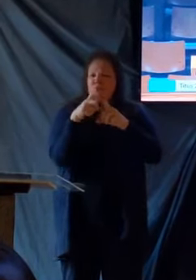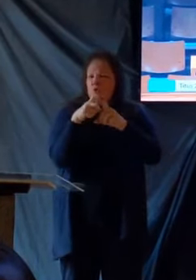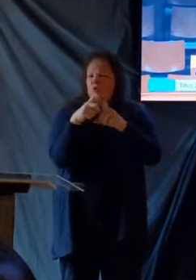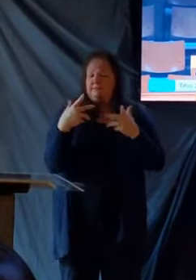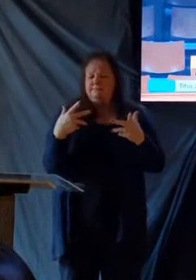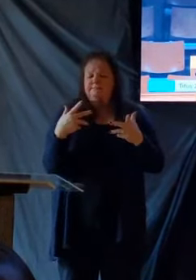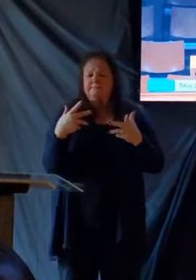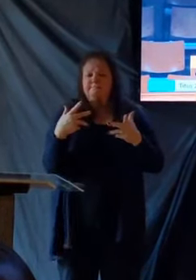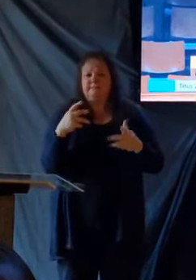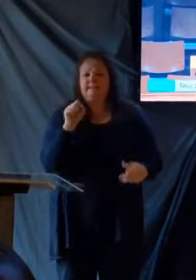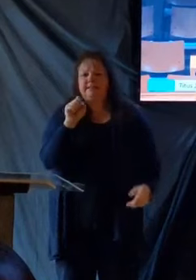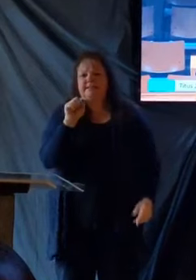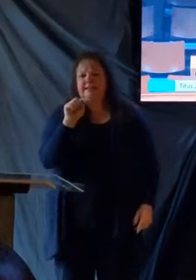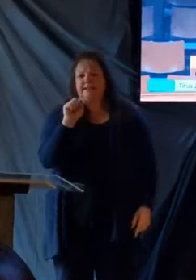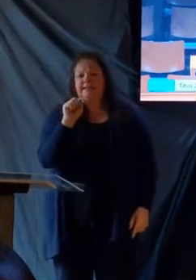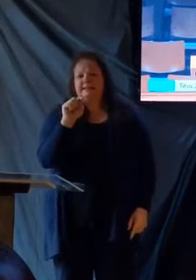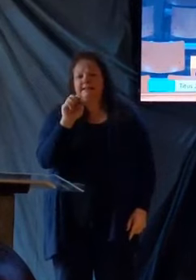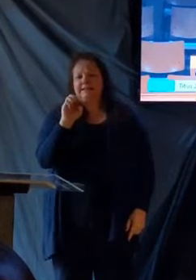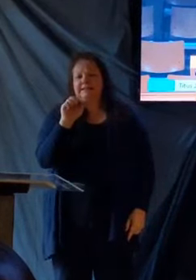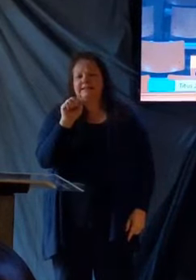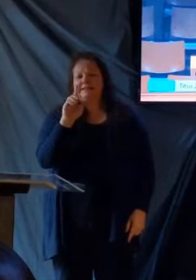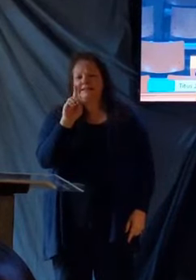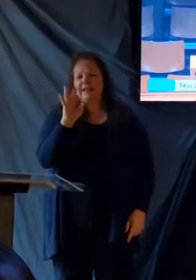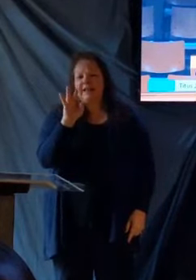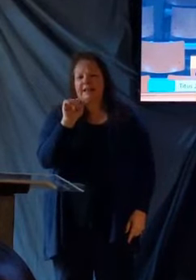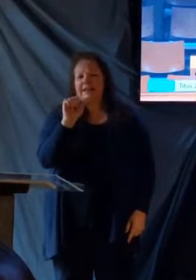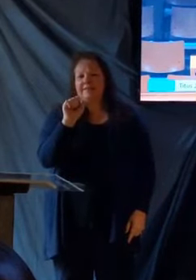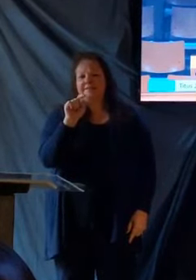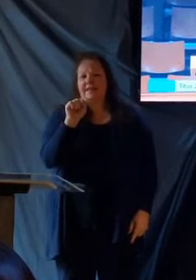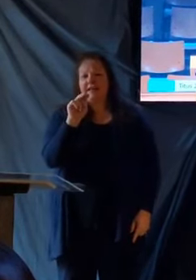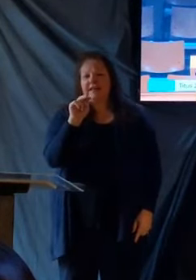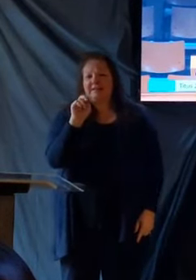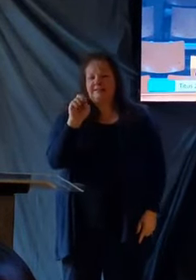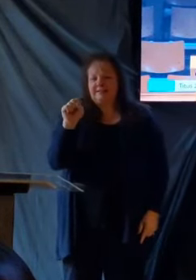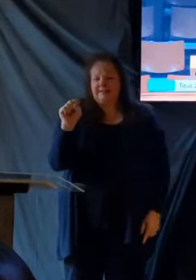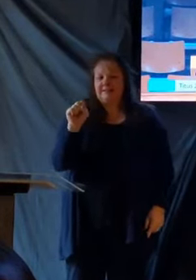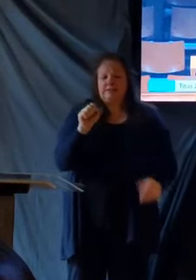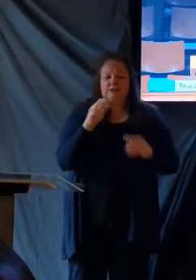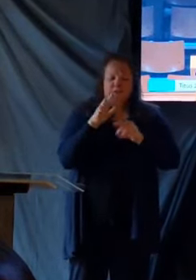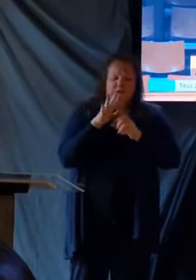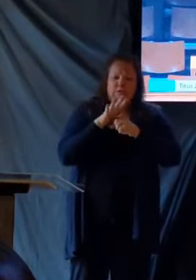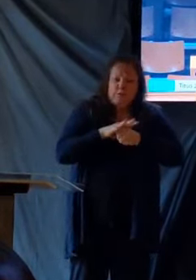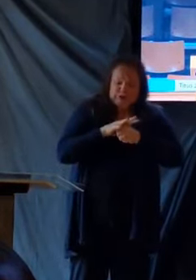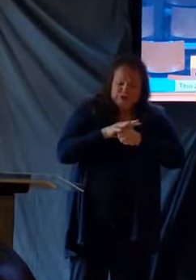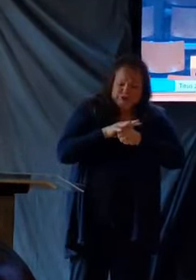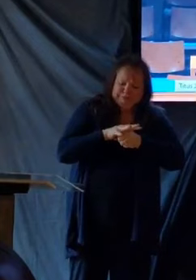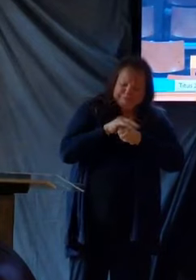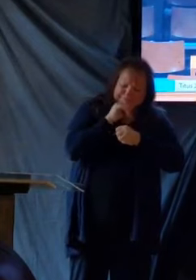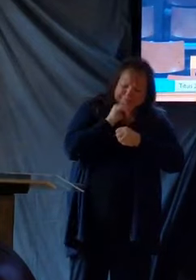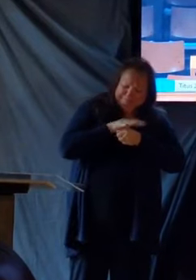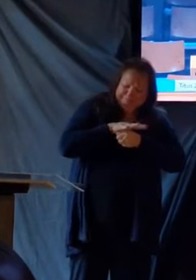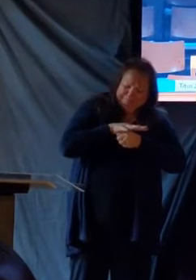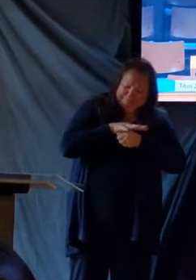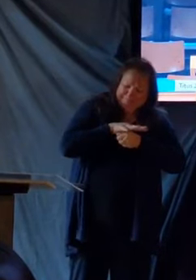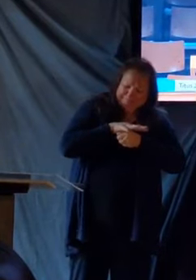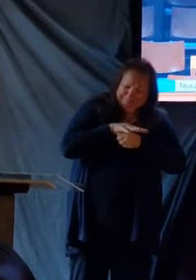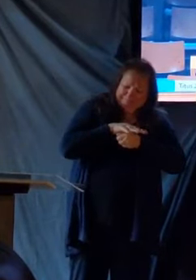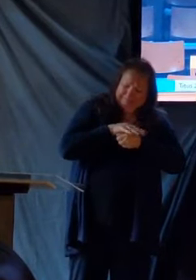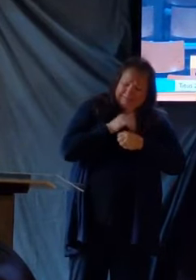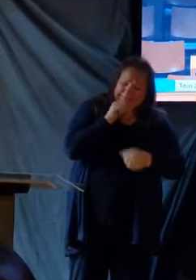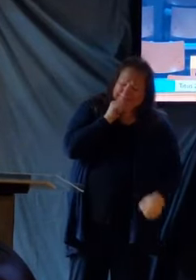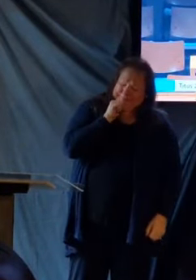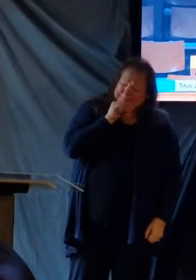where you keep at it under pressure. You're willing to live